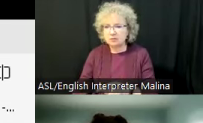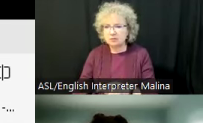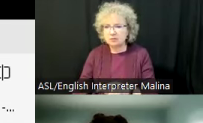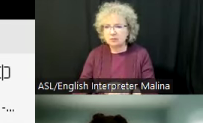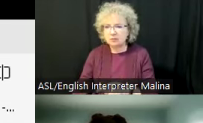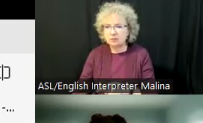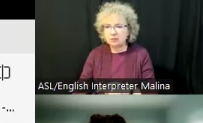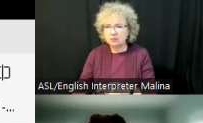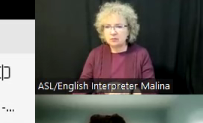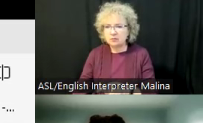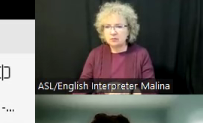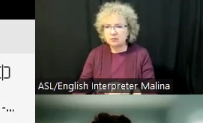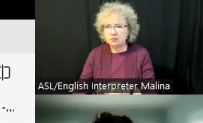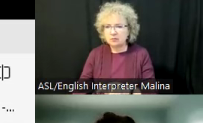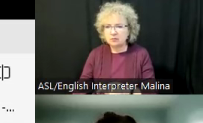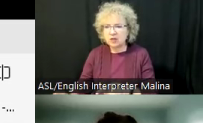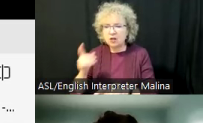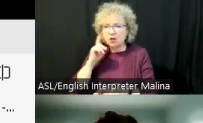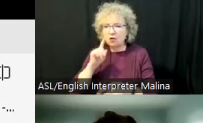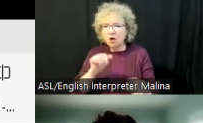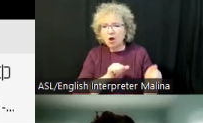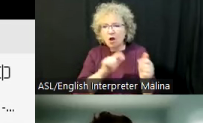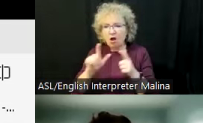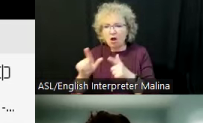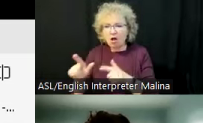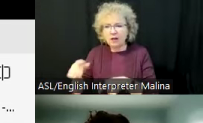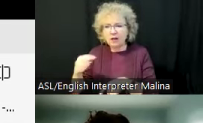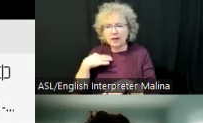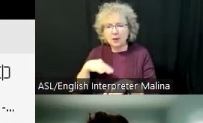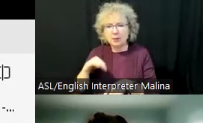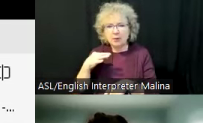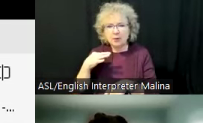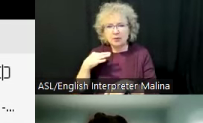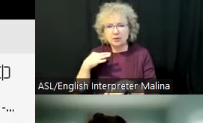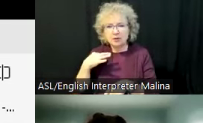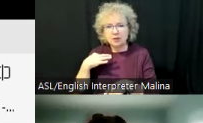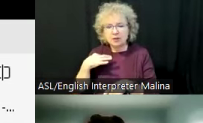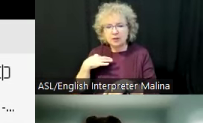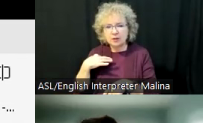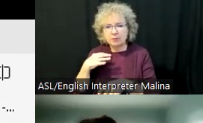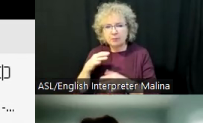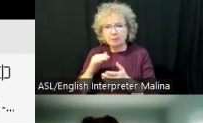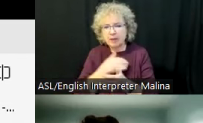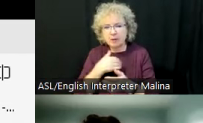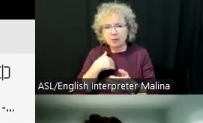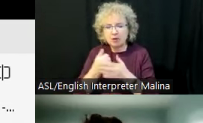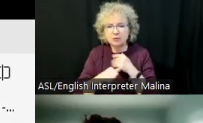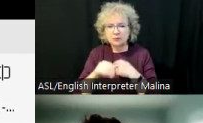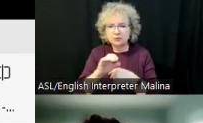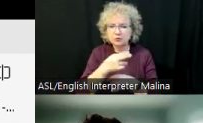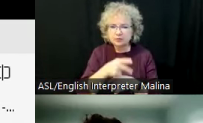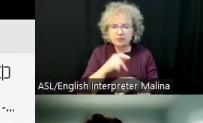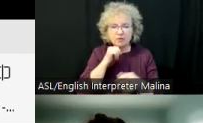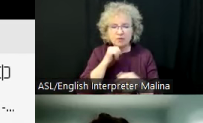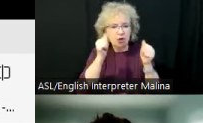eligible members under OHP. So not everyone in OHP will